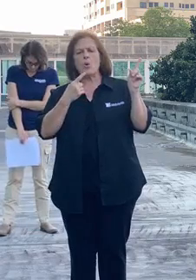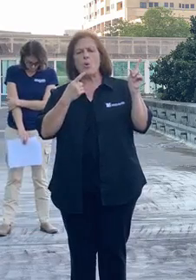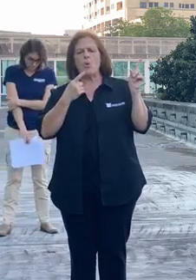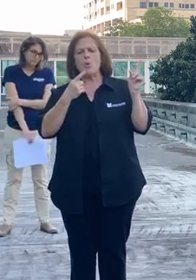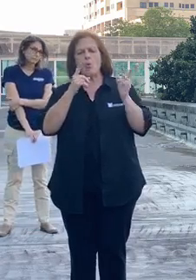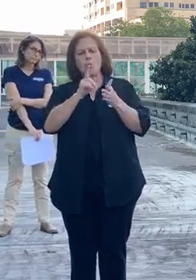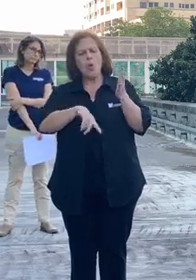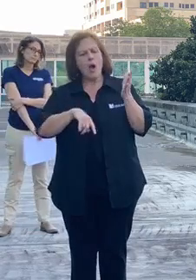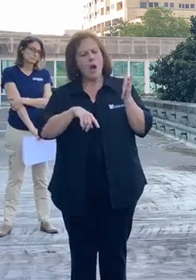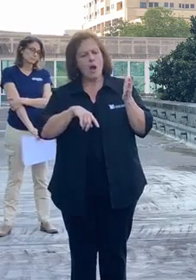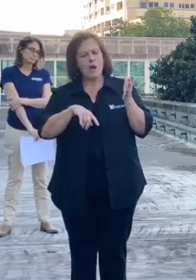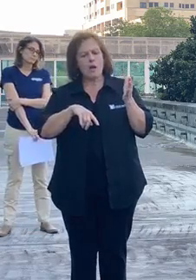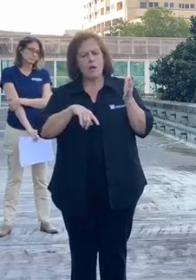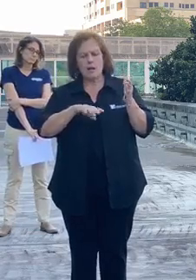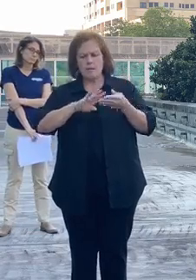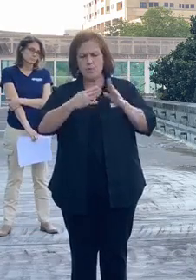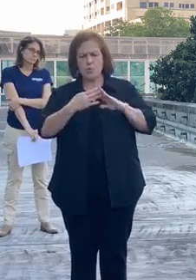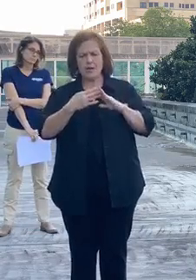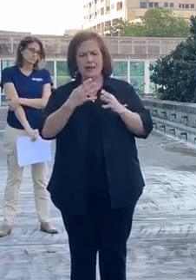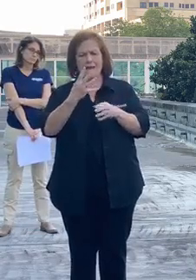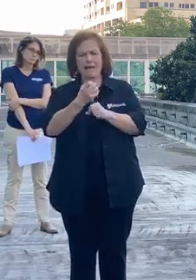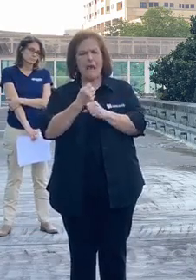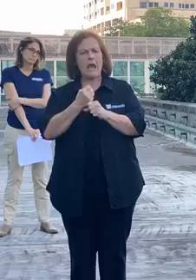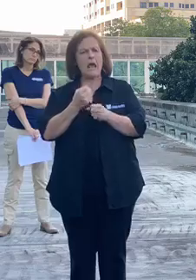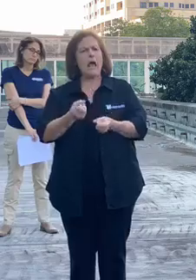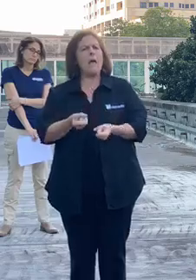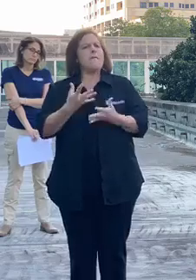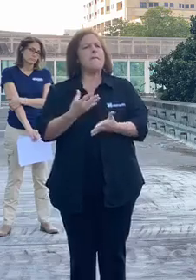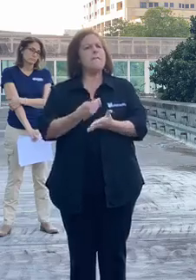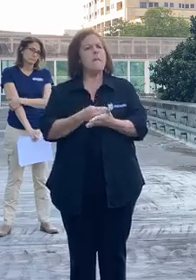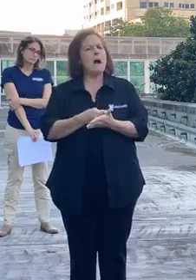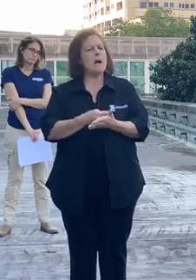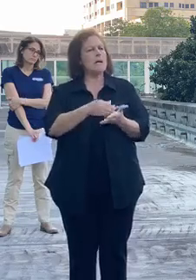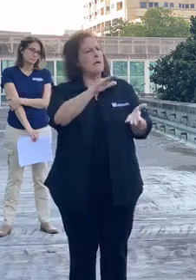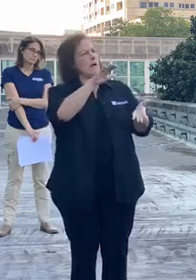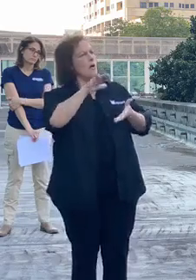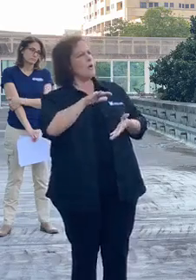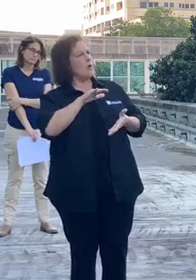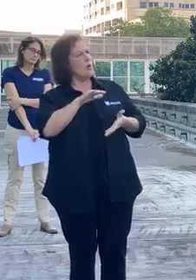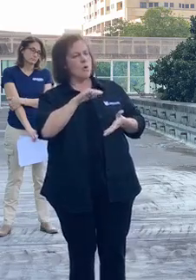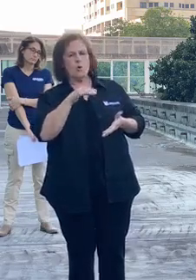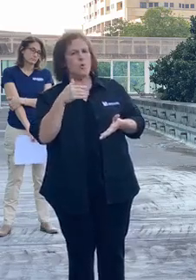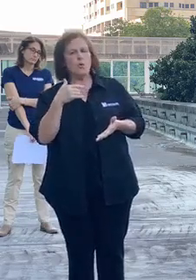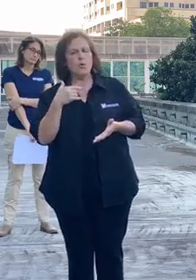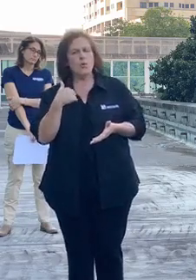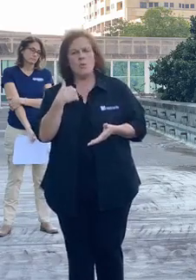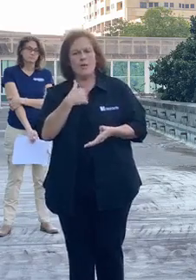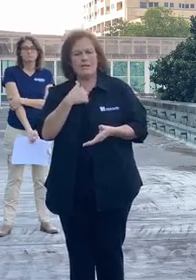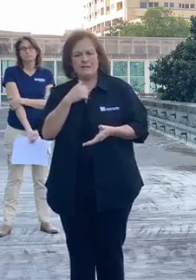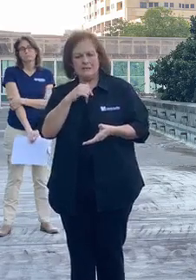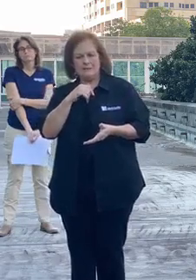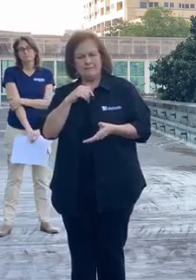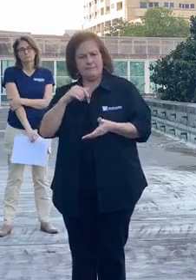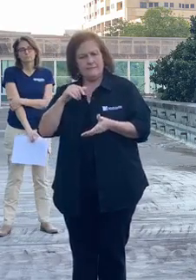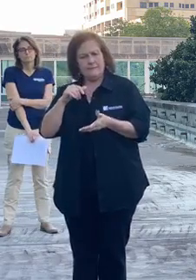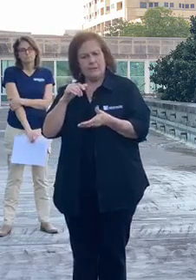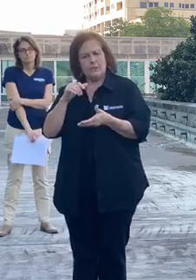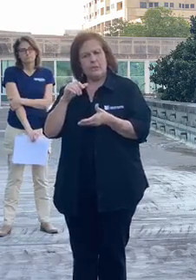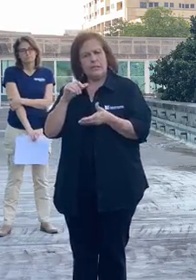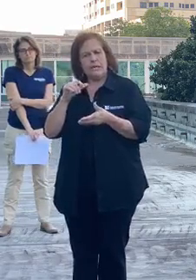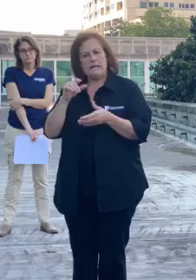get their federal dollars directly. Because we don't meet that threshold, we therefore will